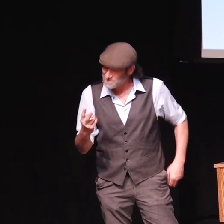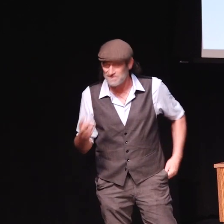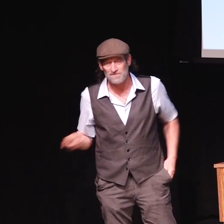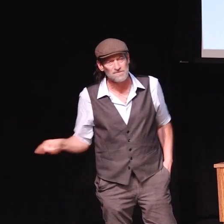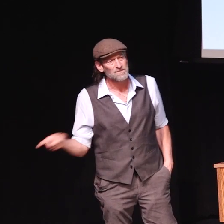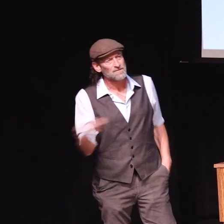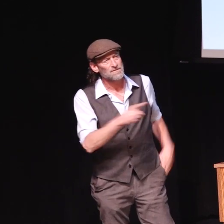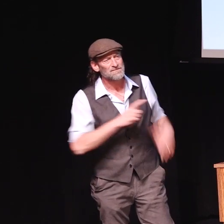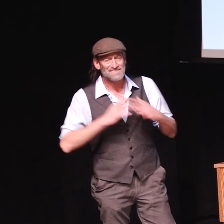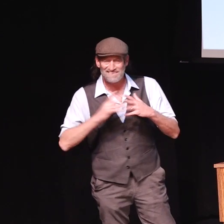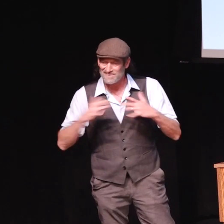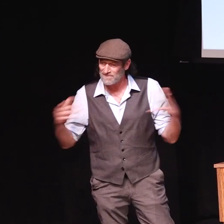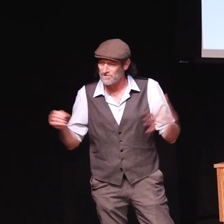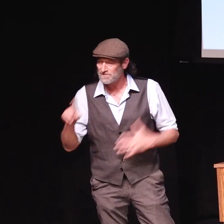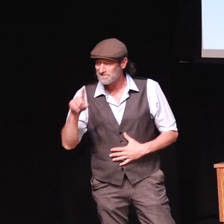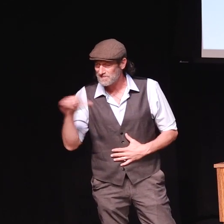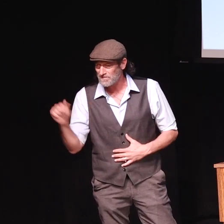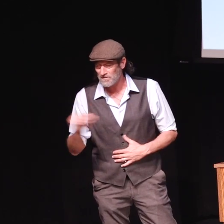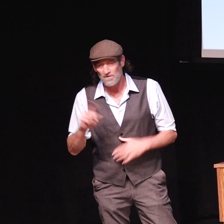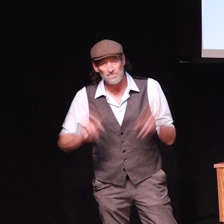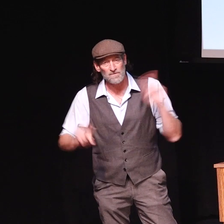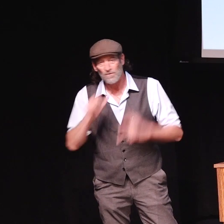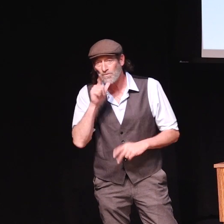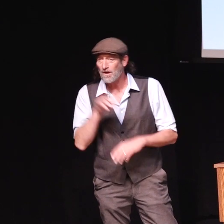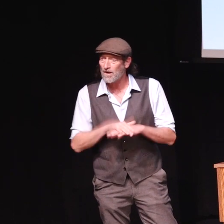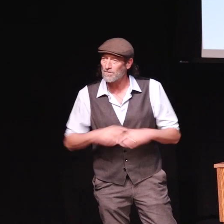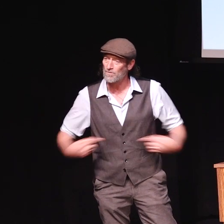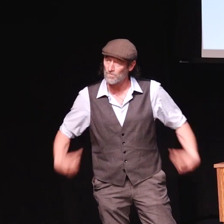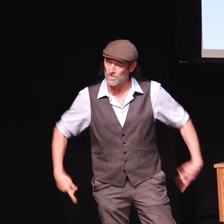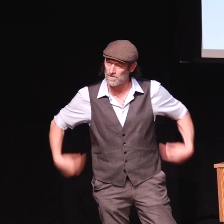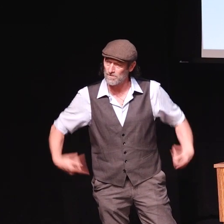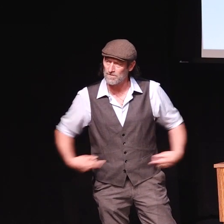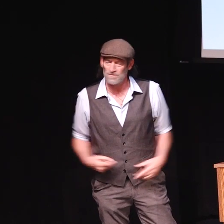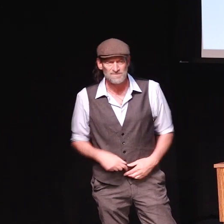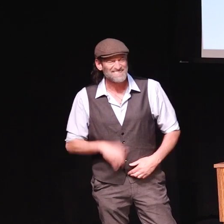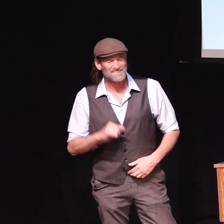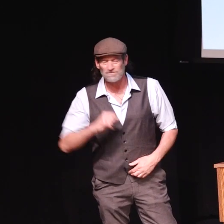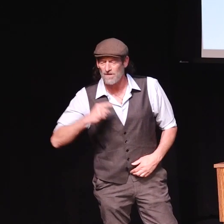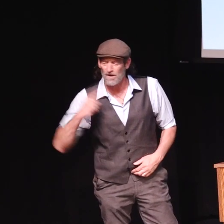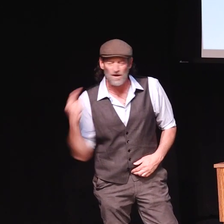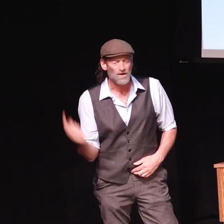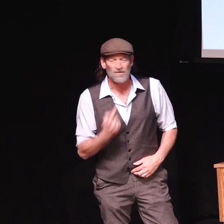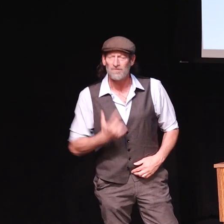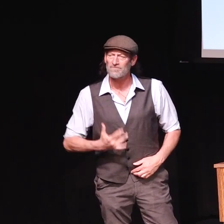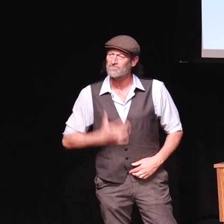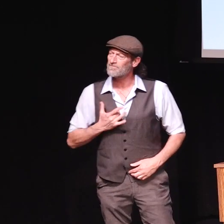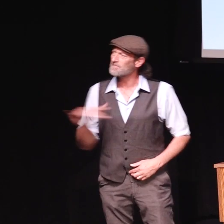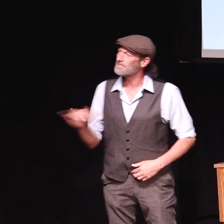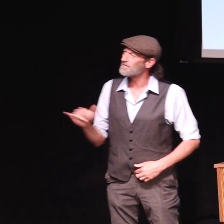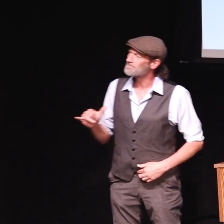You know, every time I see disability, diversity, people in